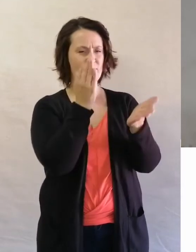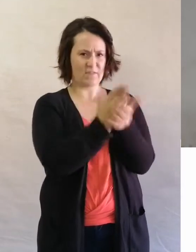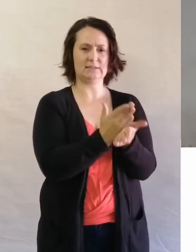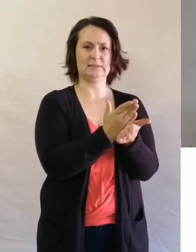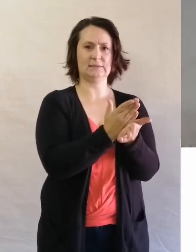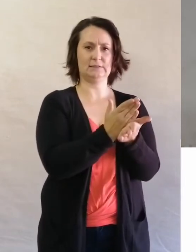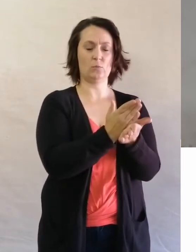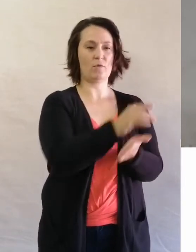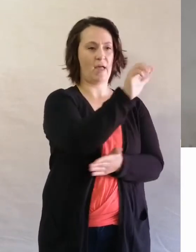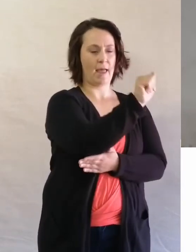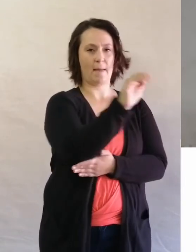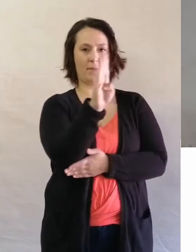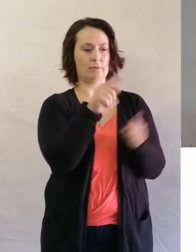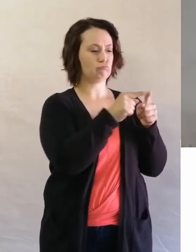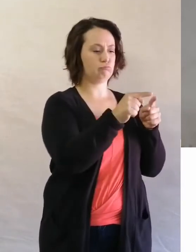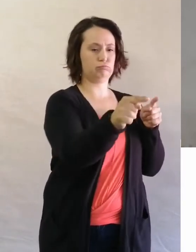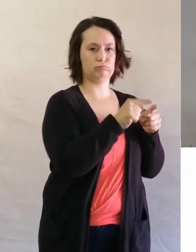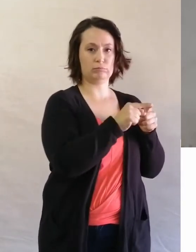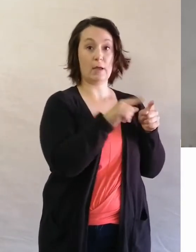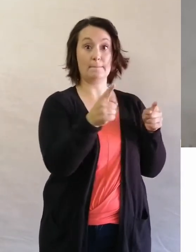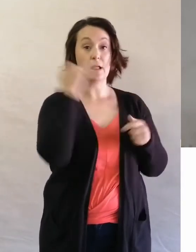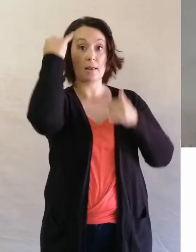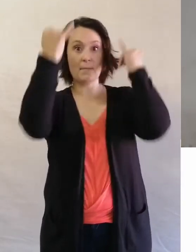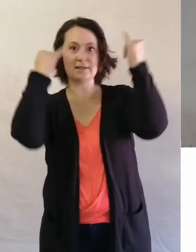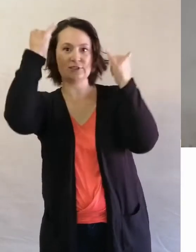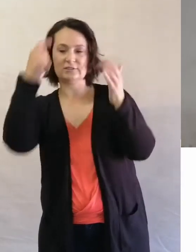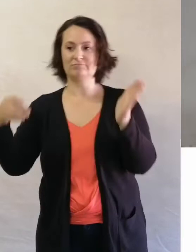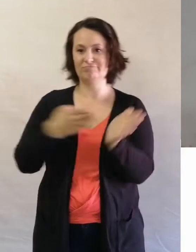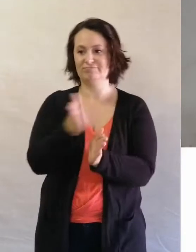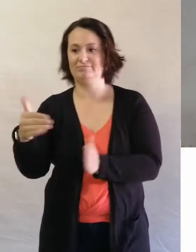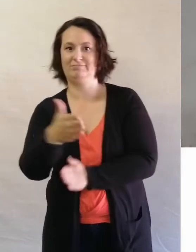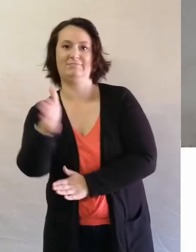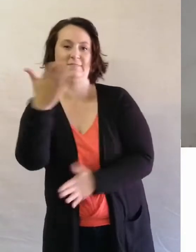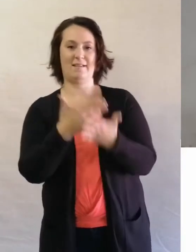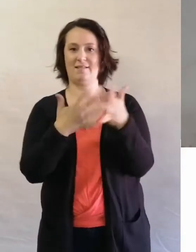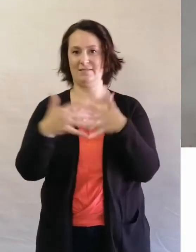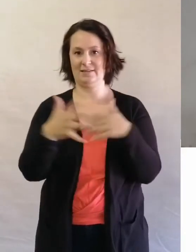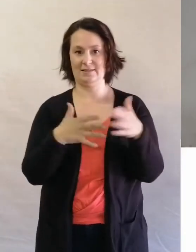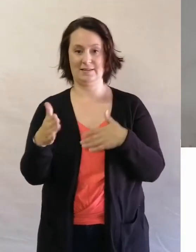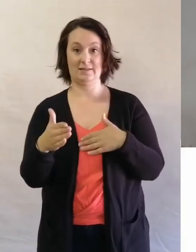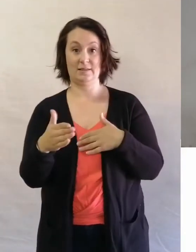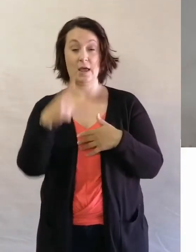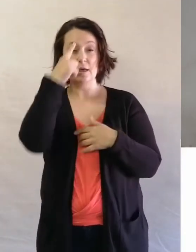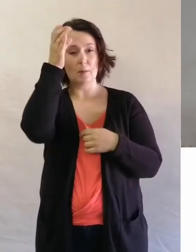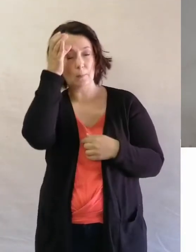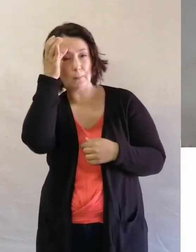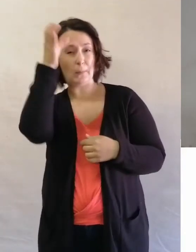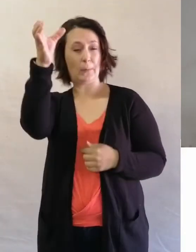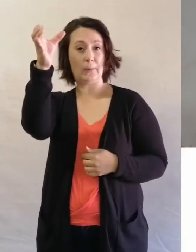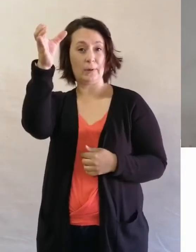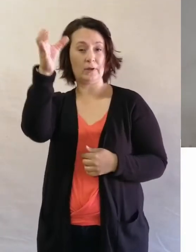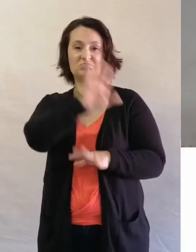but imagination will take you anywhere. He said this, true genius is not one's